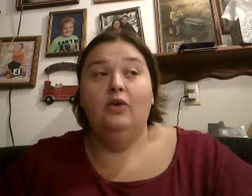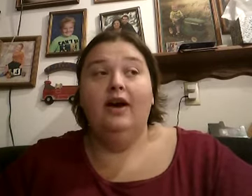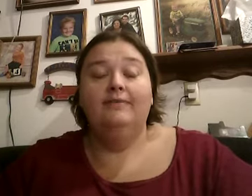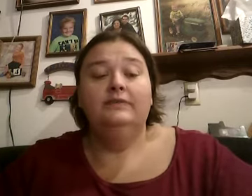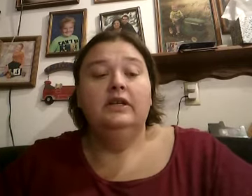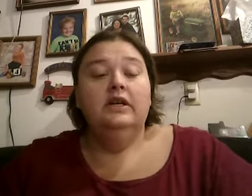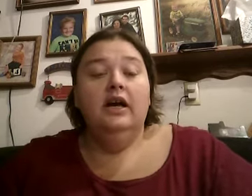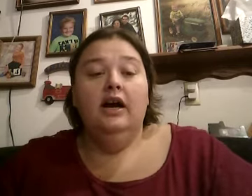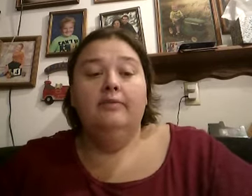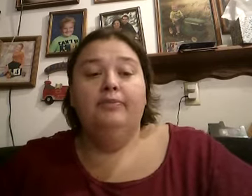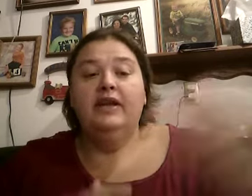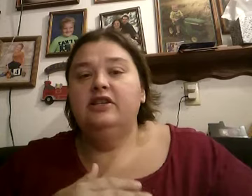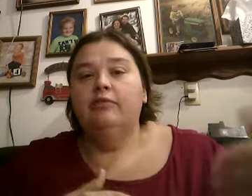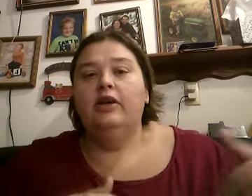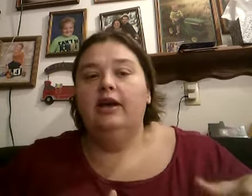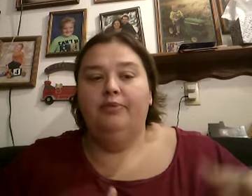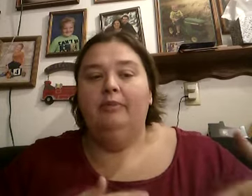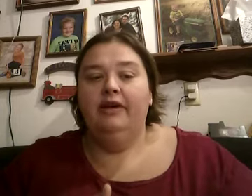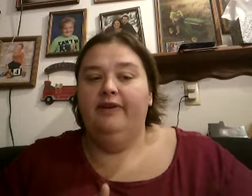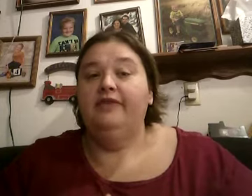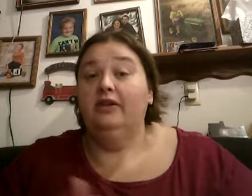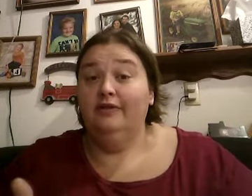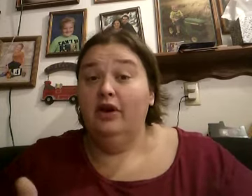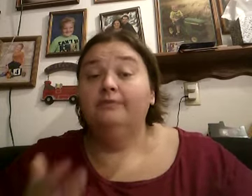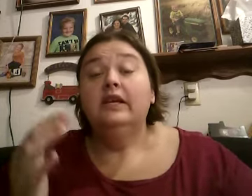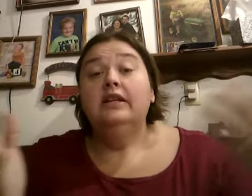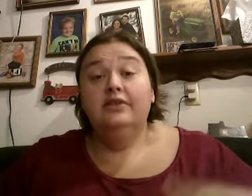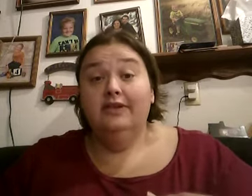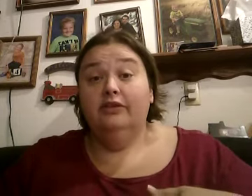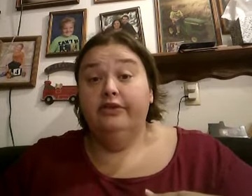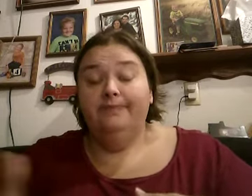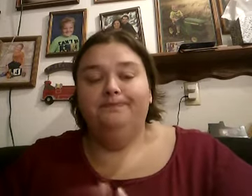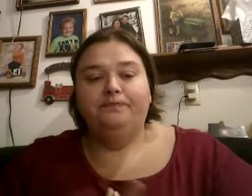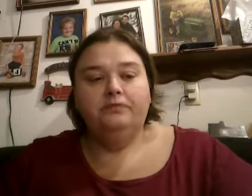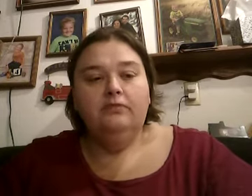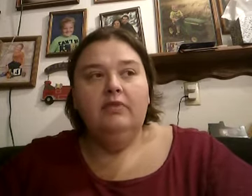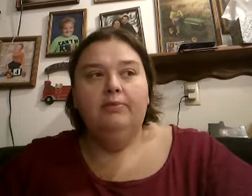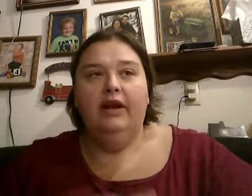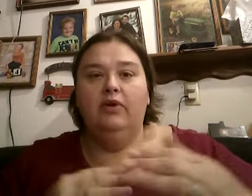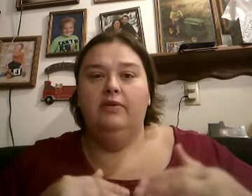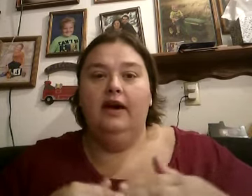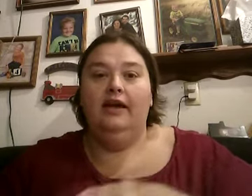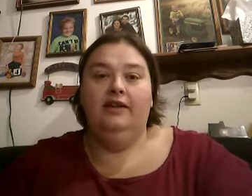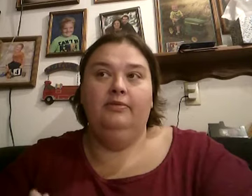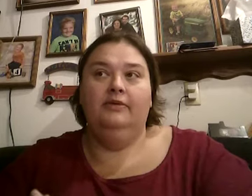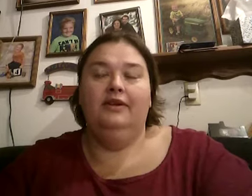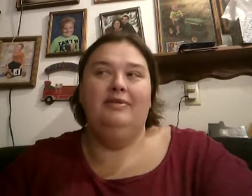Okay? But each of them will get probably a $5 gift card to the Dollar Tree. But I want to... It'll be